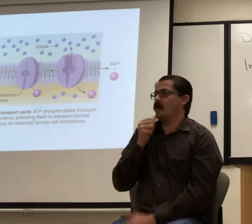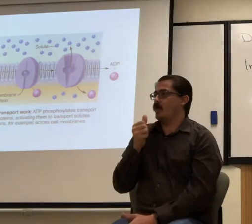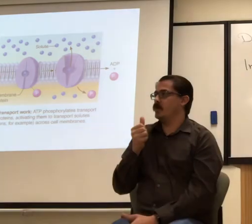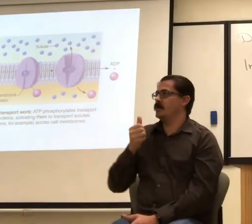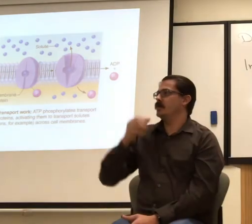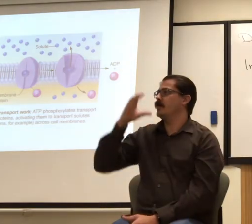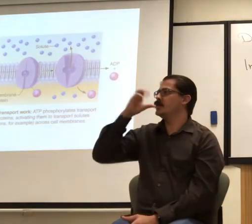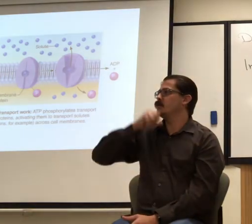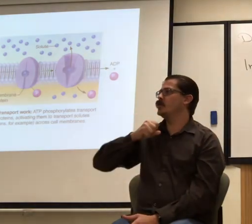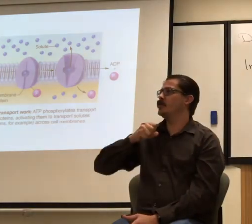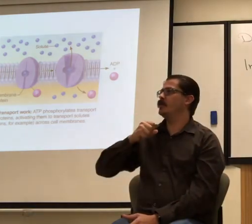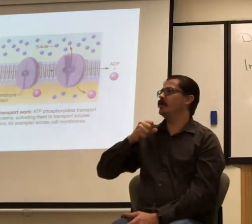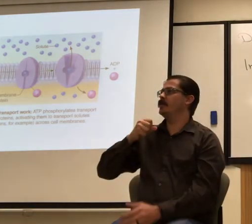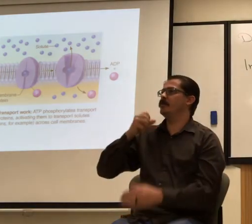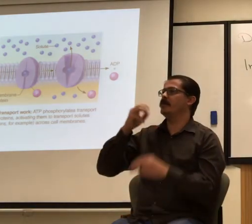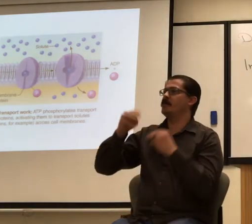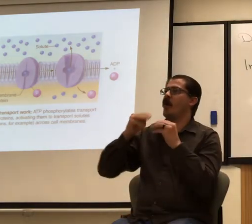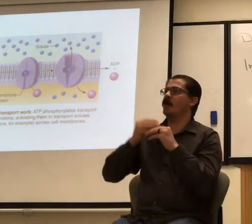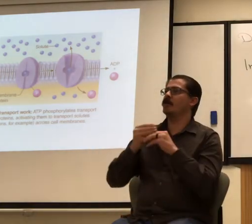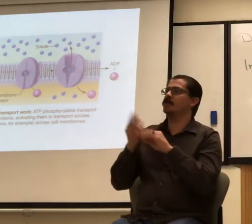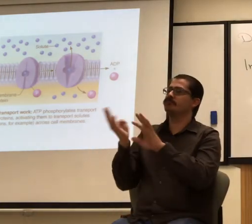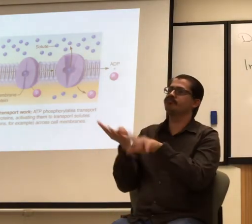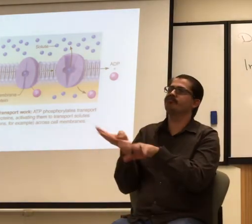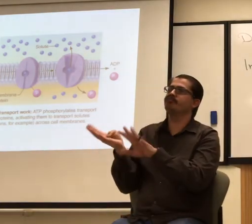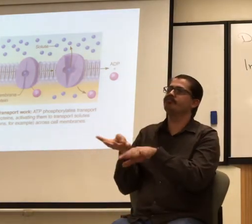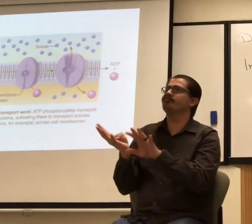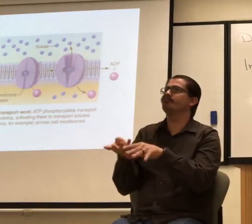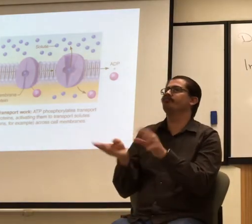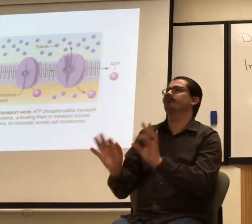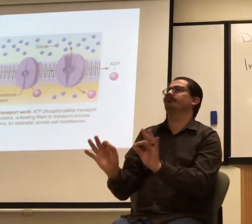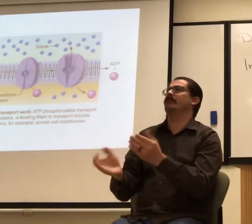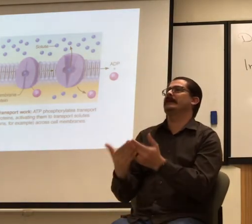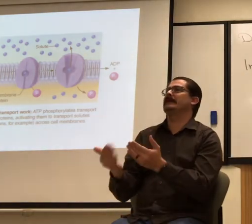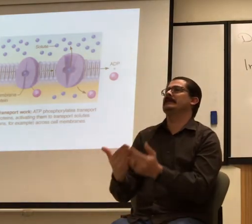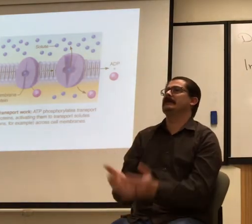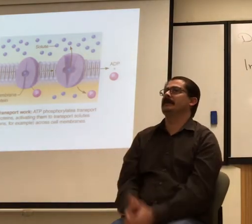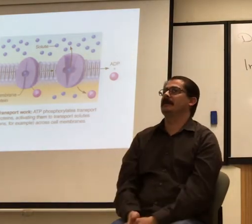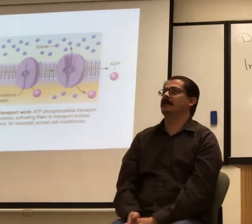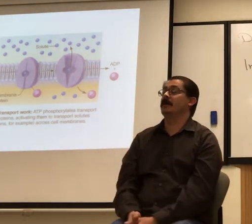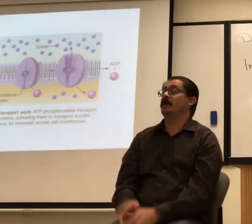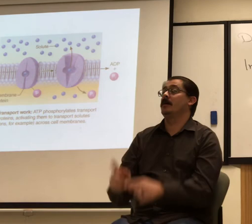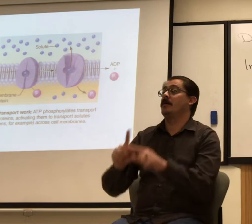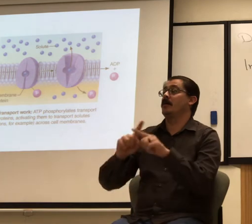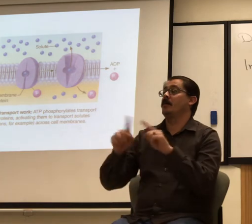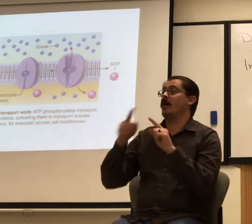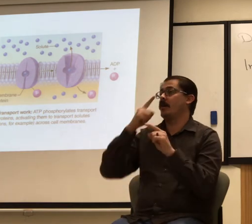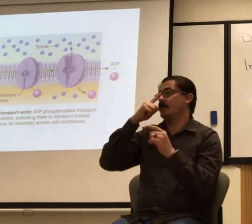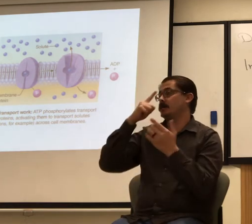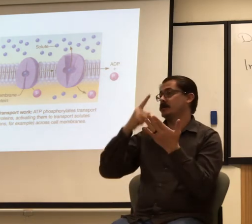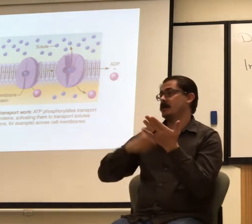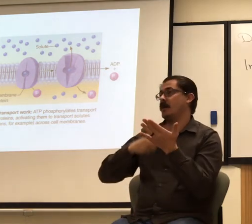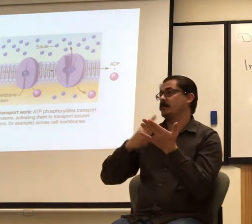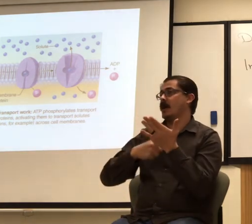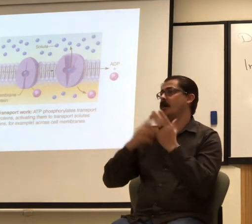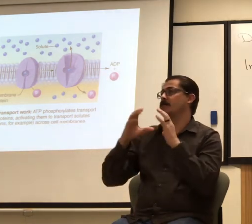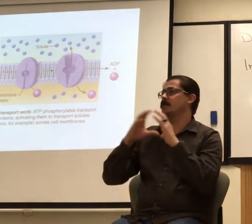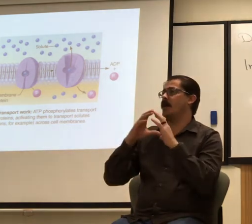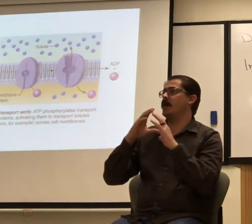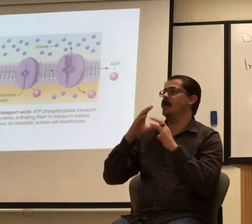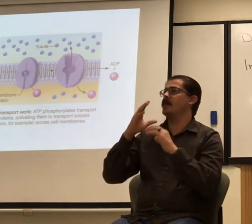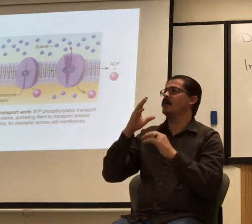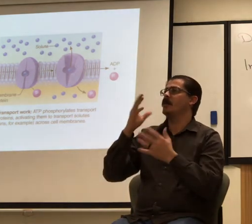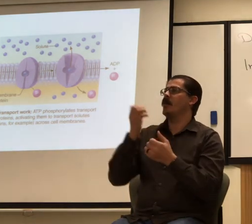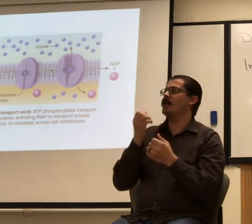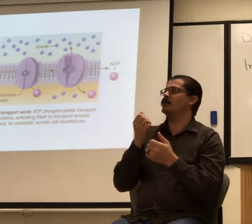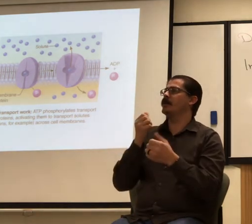are just flowing down their concentration gradients, okay? However, sometimes cells want to work against